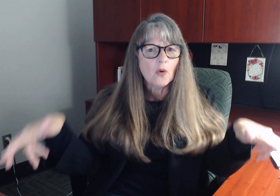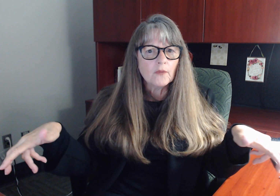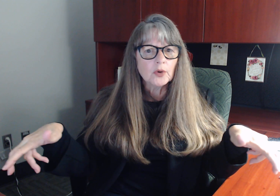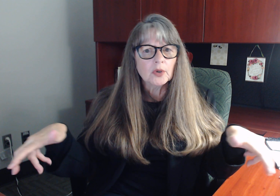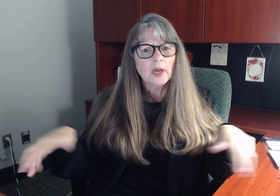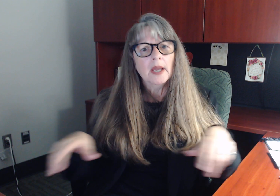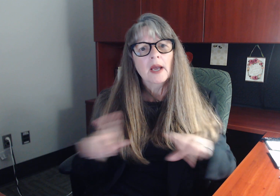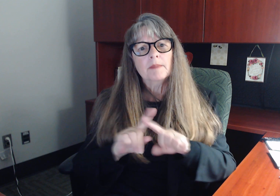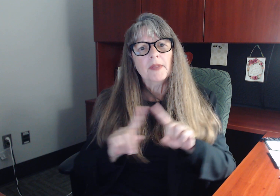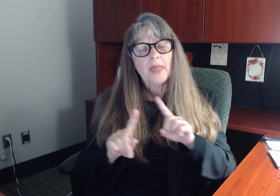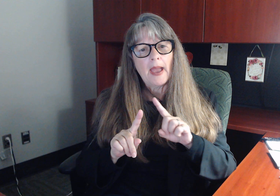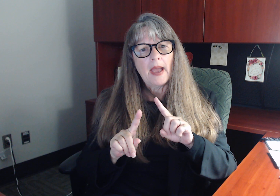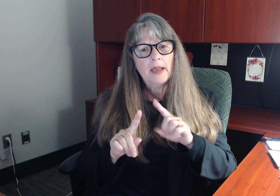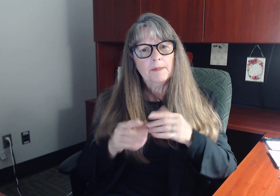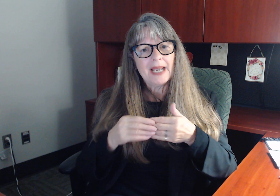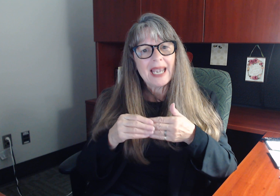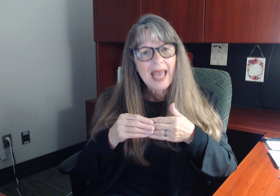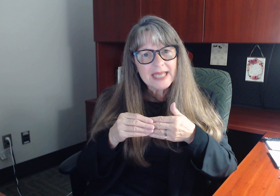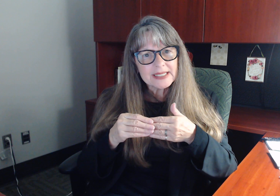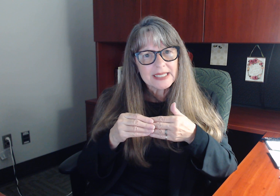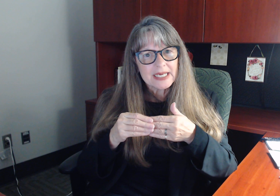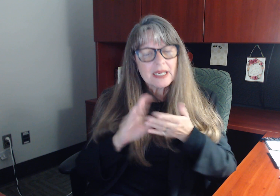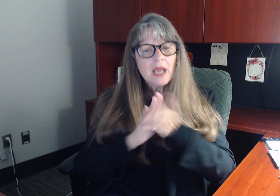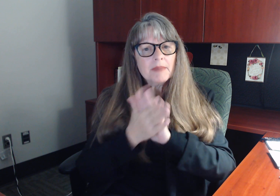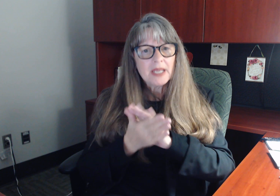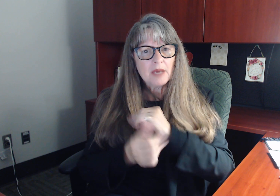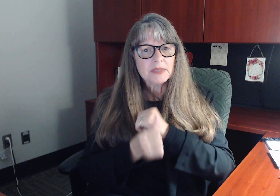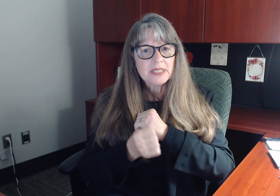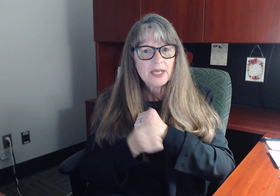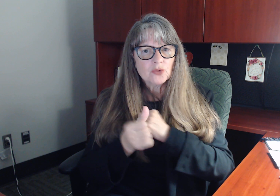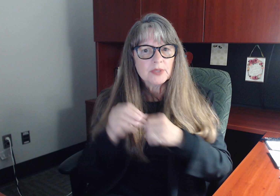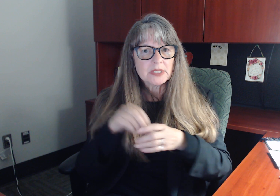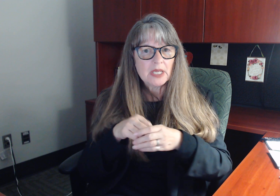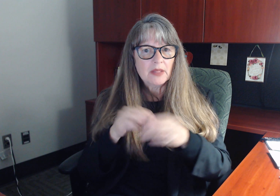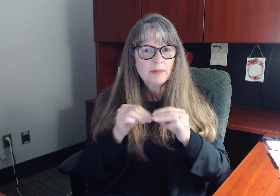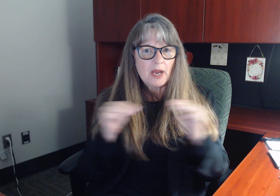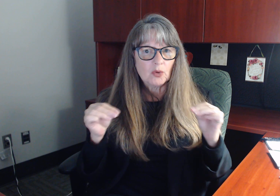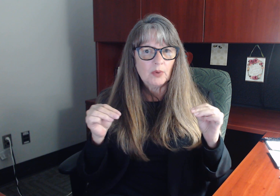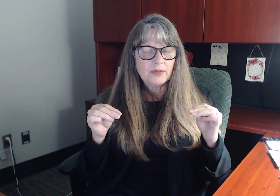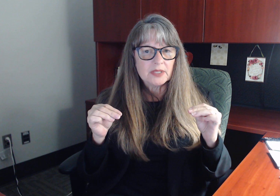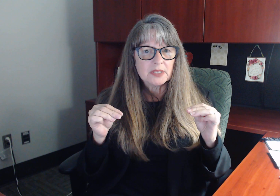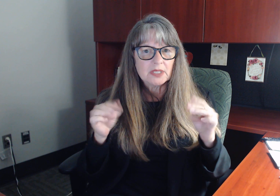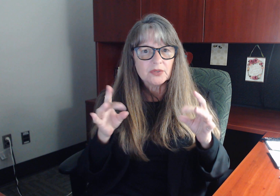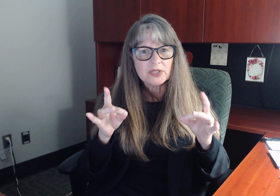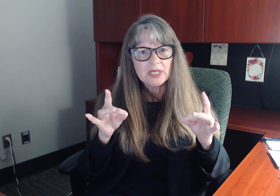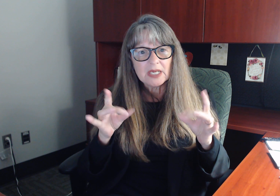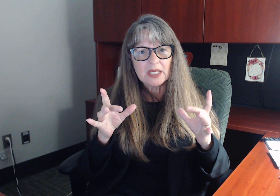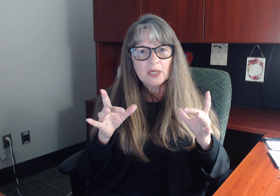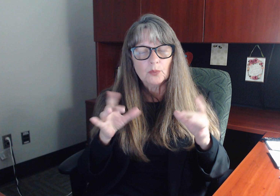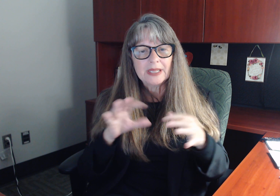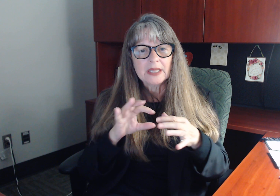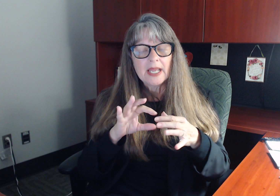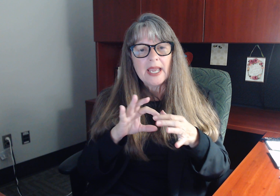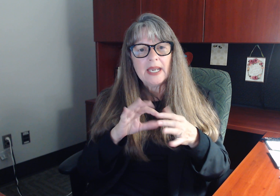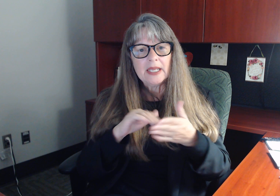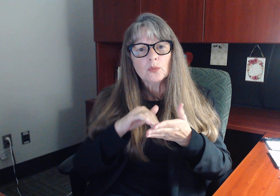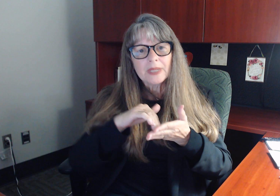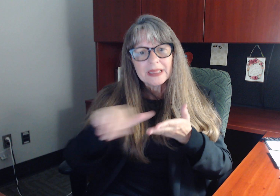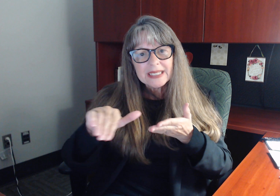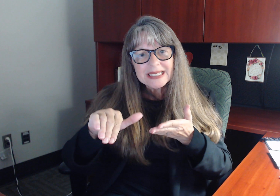over, but that plastic becomes dangerous in the microwave because it'll stick and it